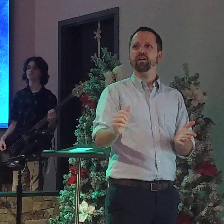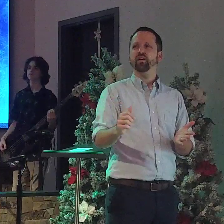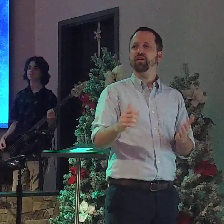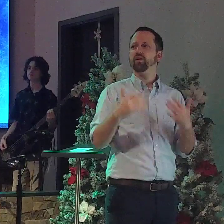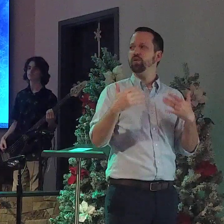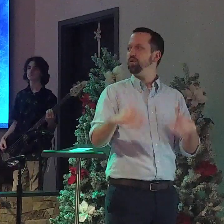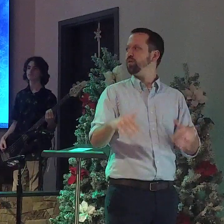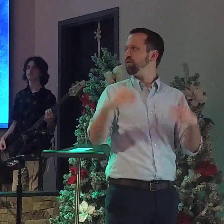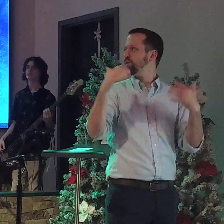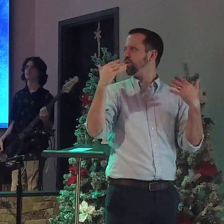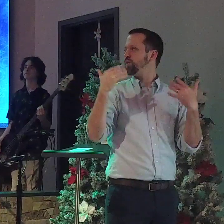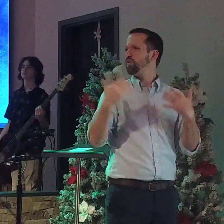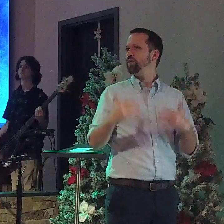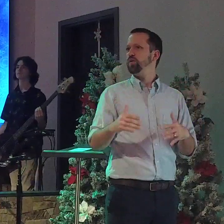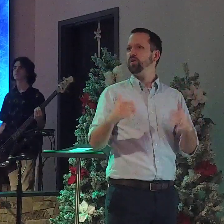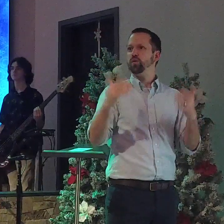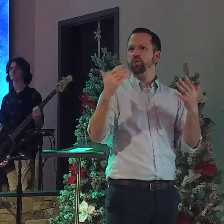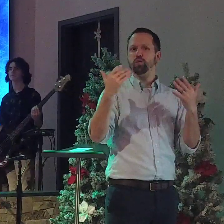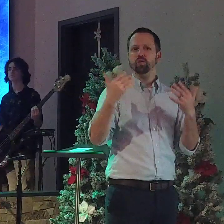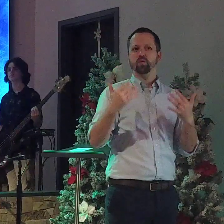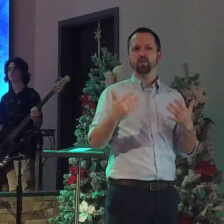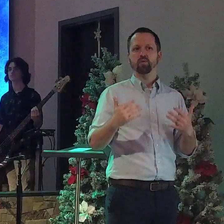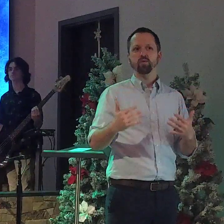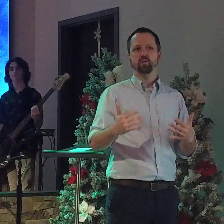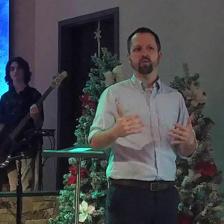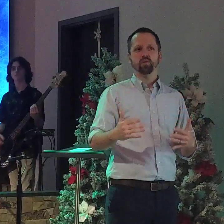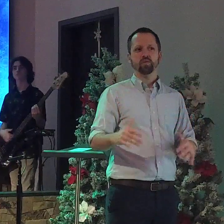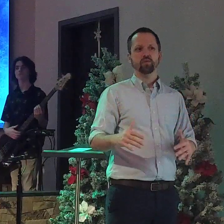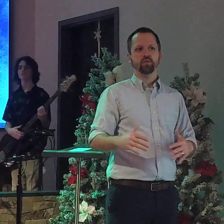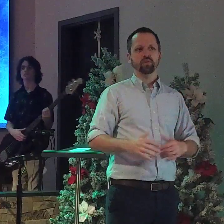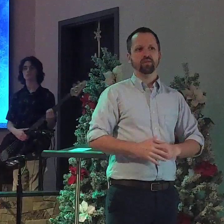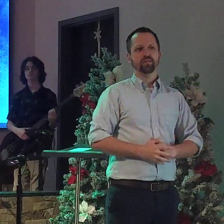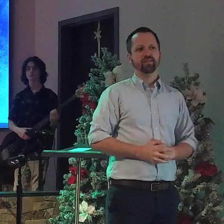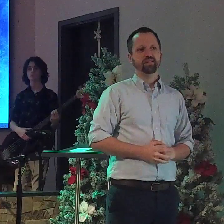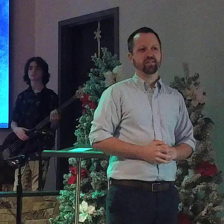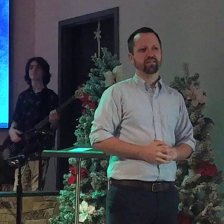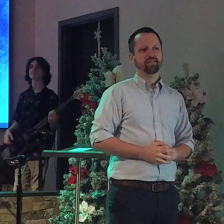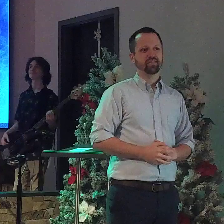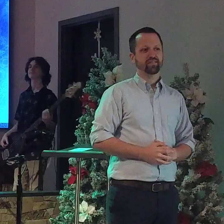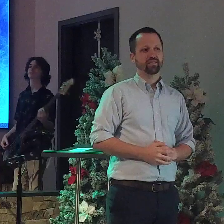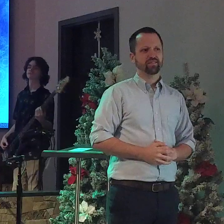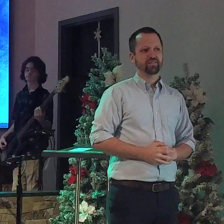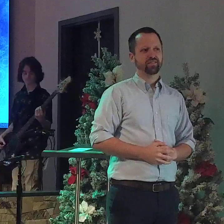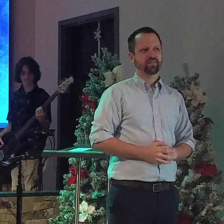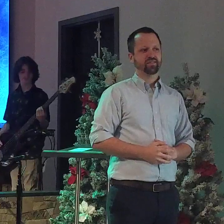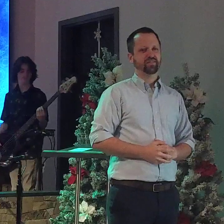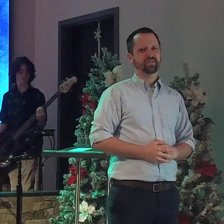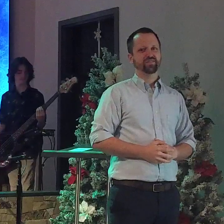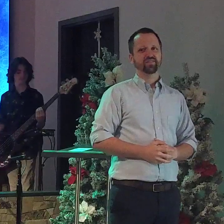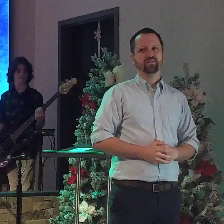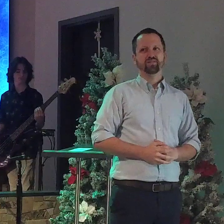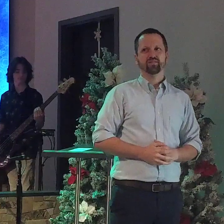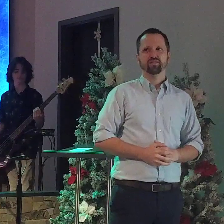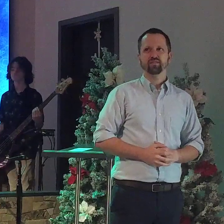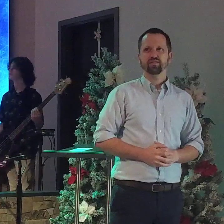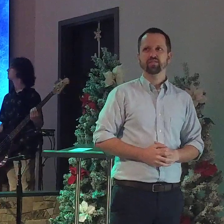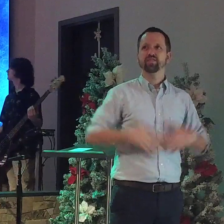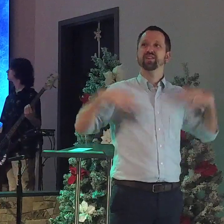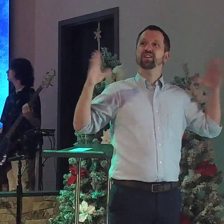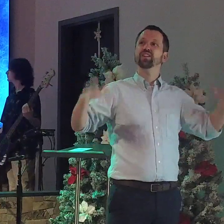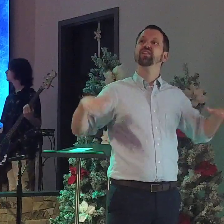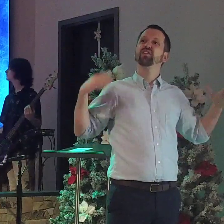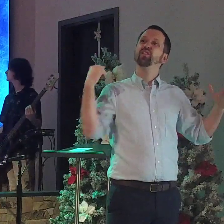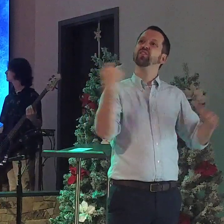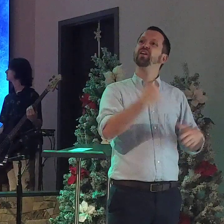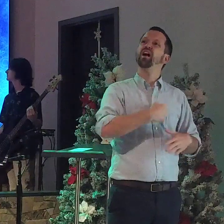Luke 1:30-33. But the angel said to her, "Do not be afraid, Mary, for you have found favor with God. Listen, you will conceive in your womb and bear a